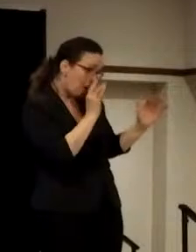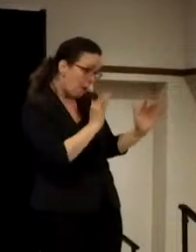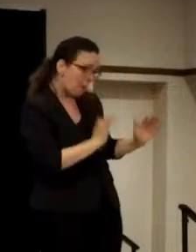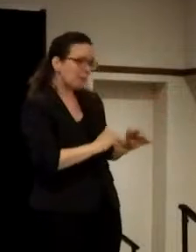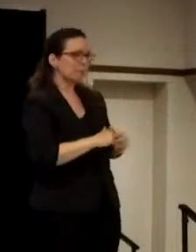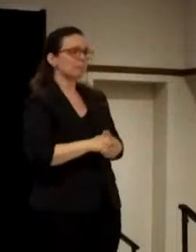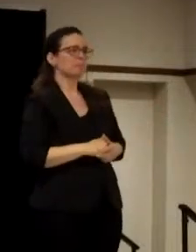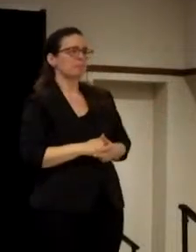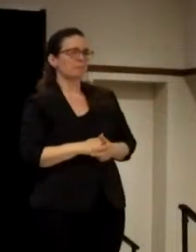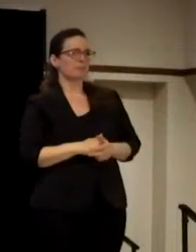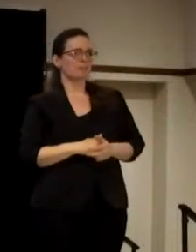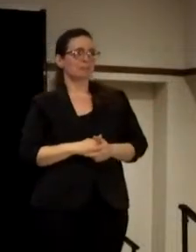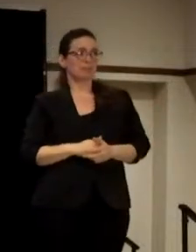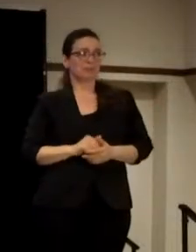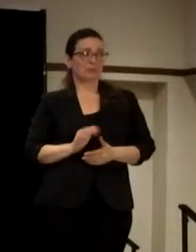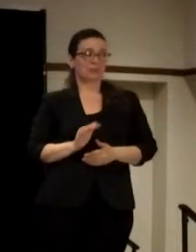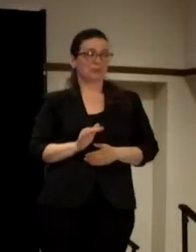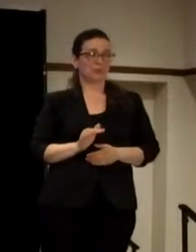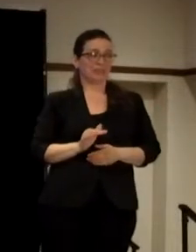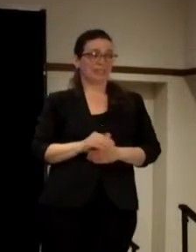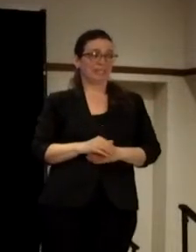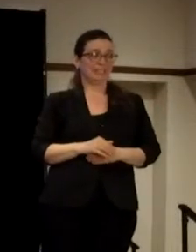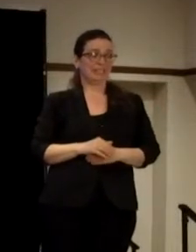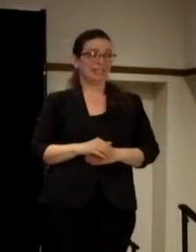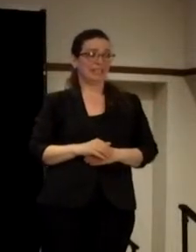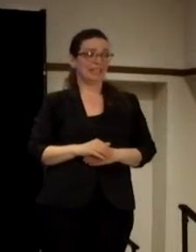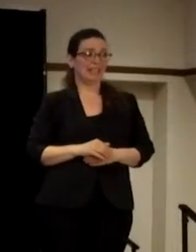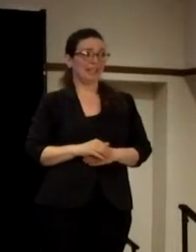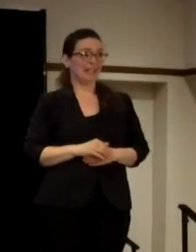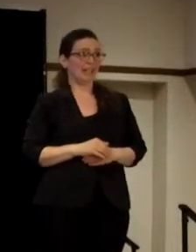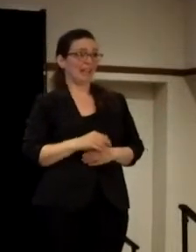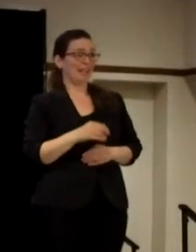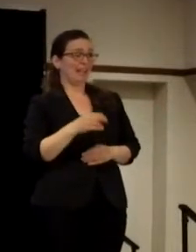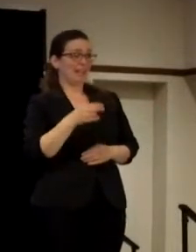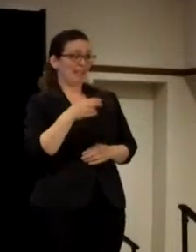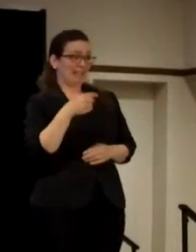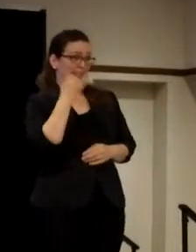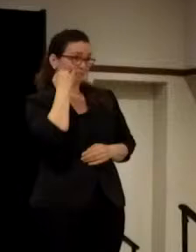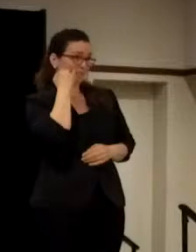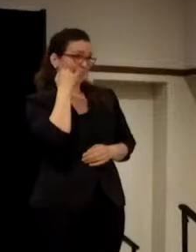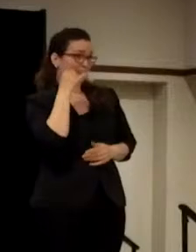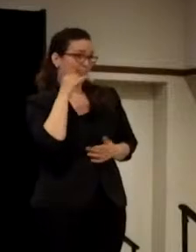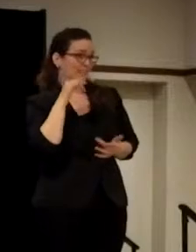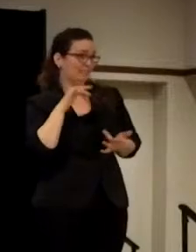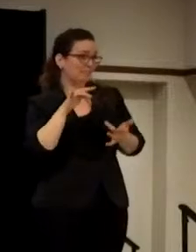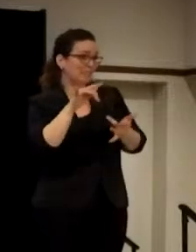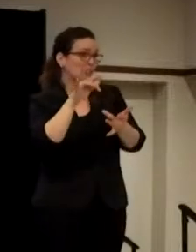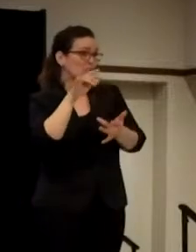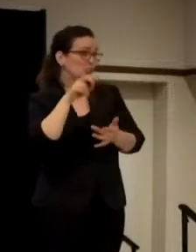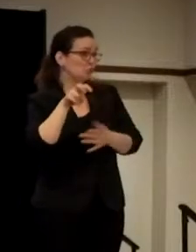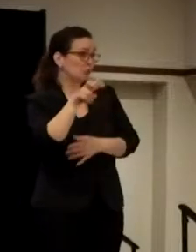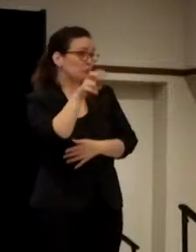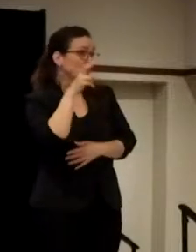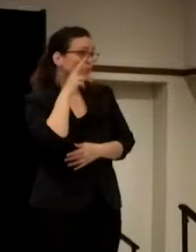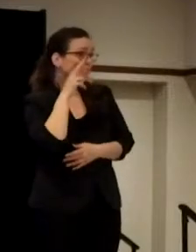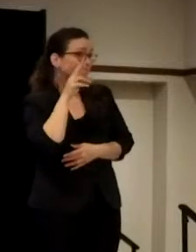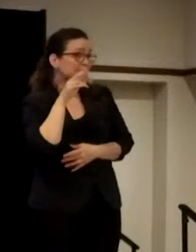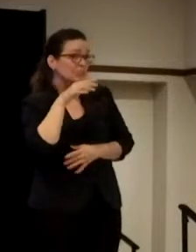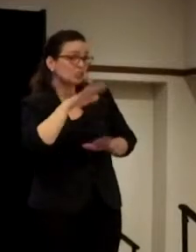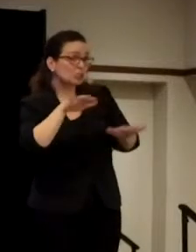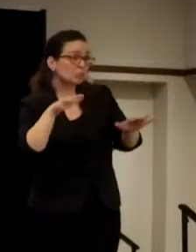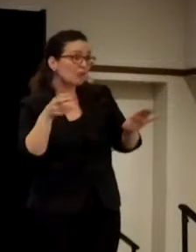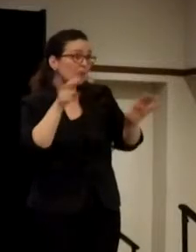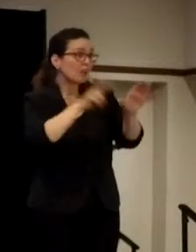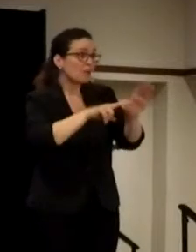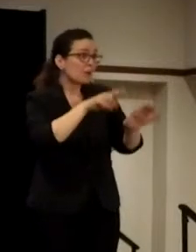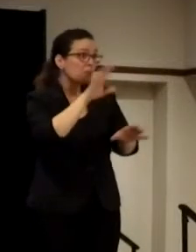but do you foresee school districts sending bus loads of kids during the school day to the on-center? I think certainly you could see